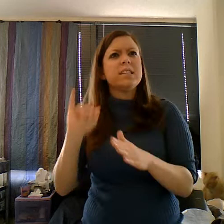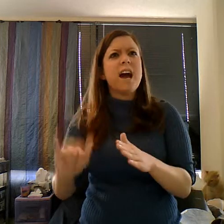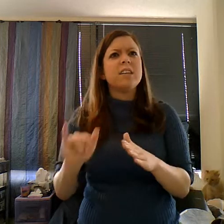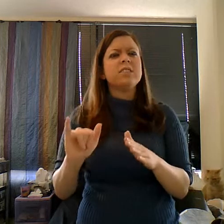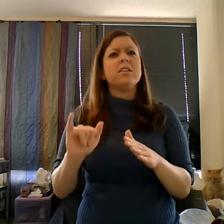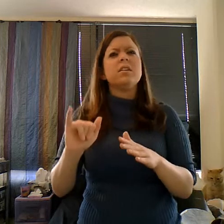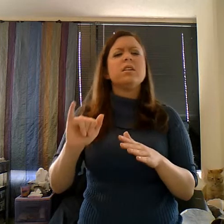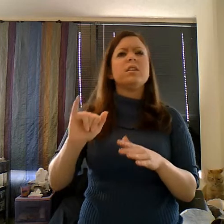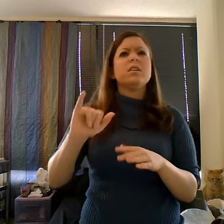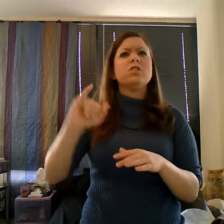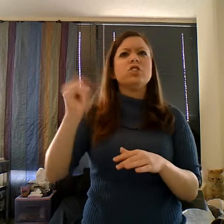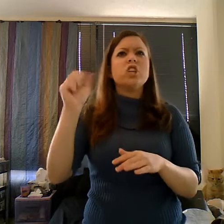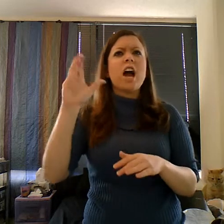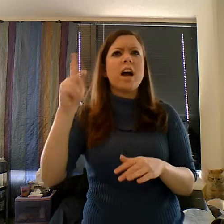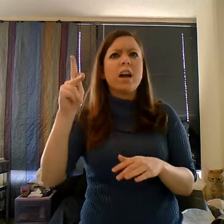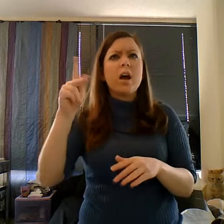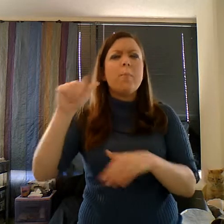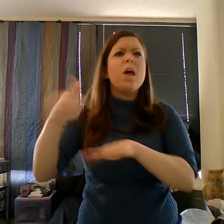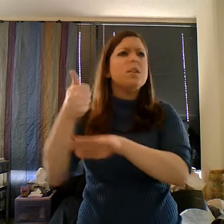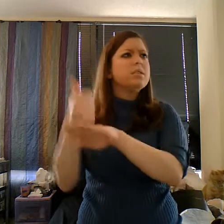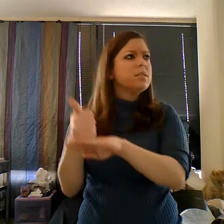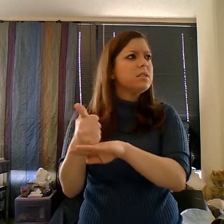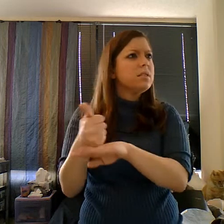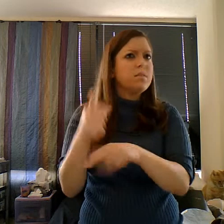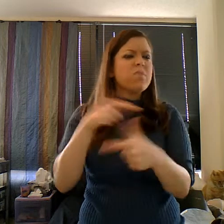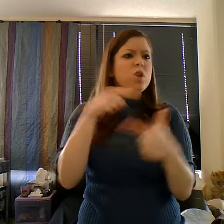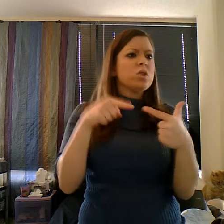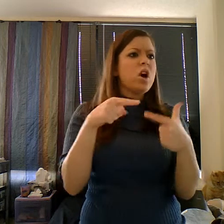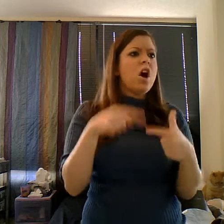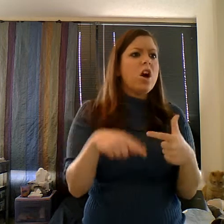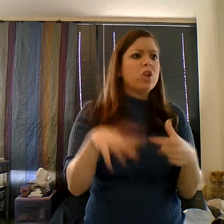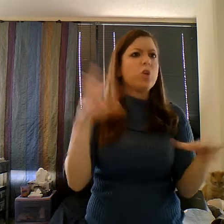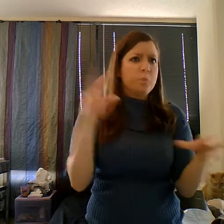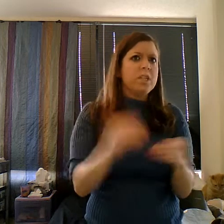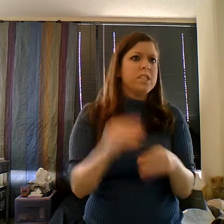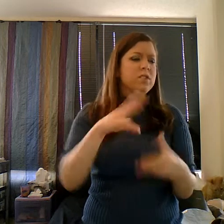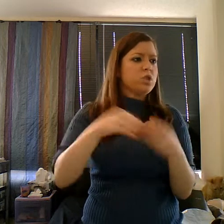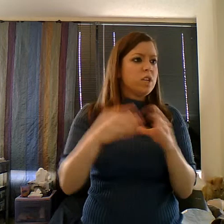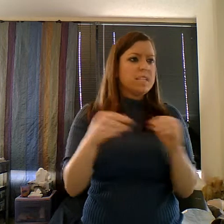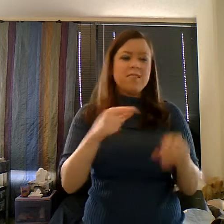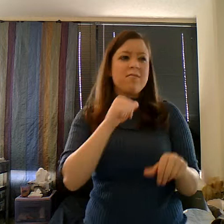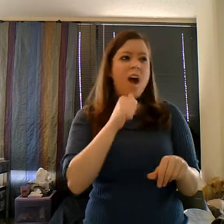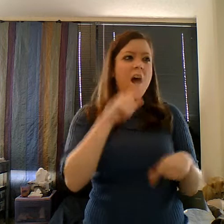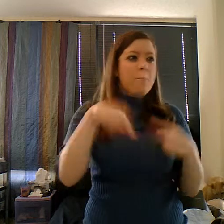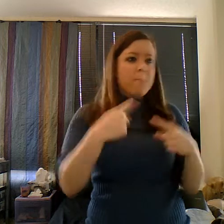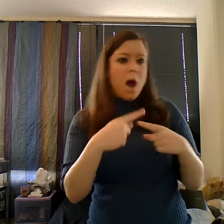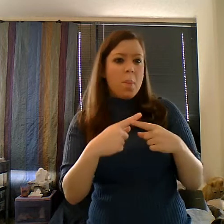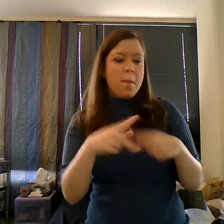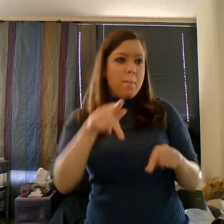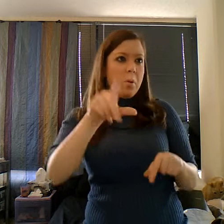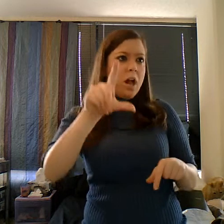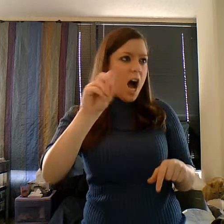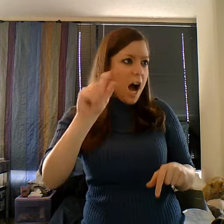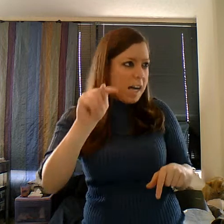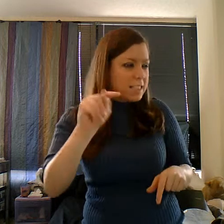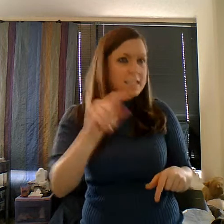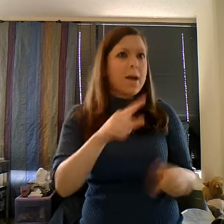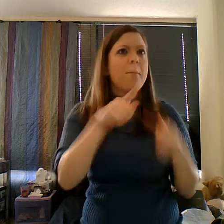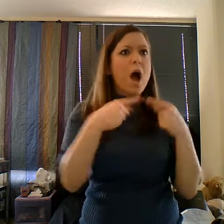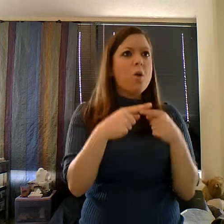I often tell for very little kids, which, they just love it, because you know how little kids always say, I'm going to eat you up? They always like stuff that has to